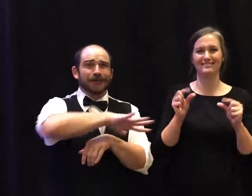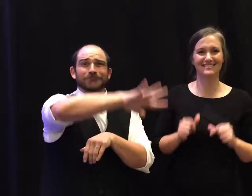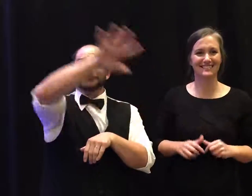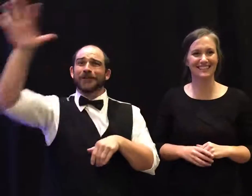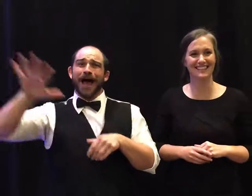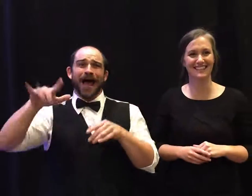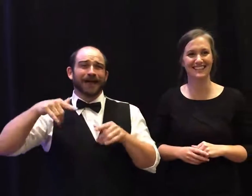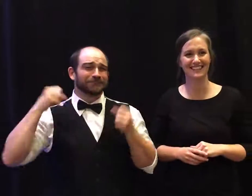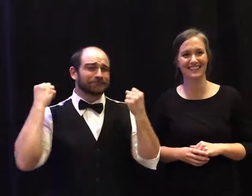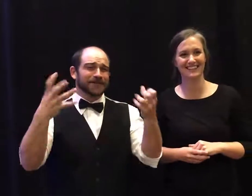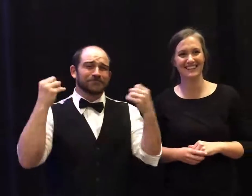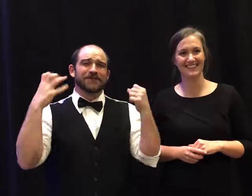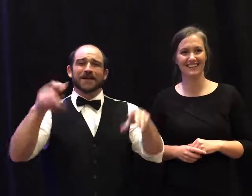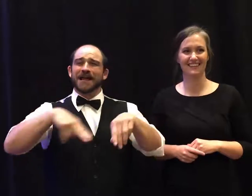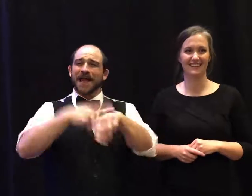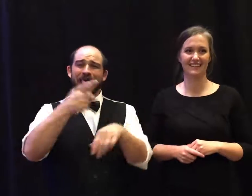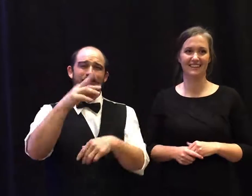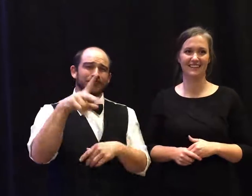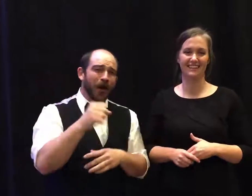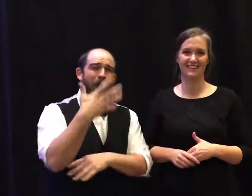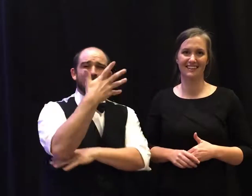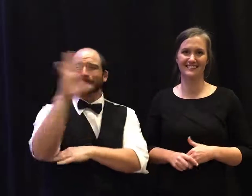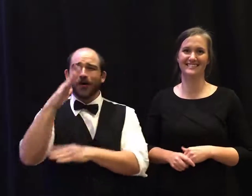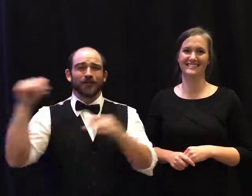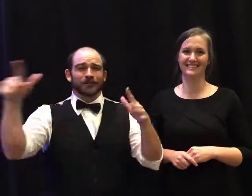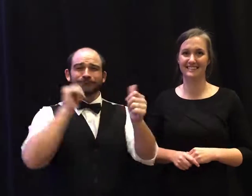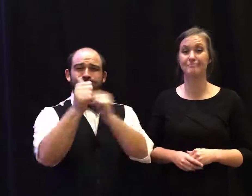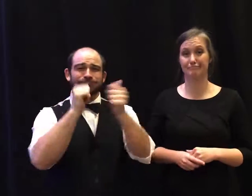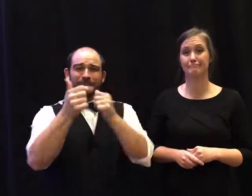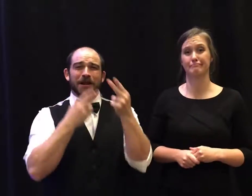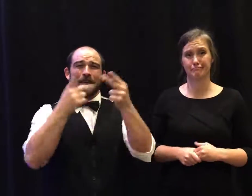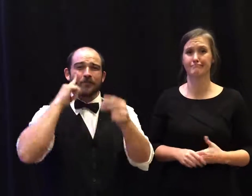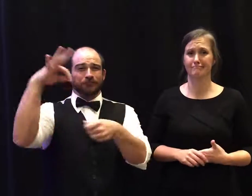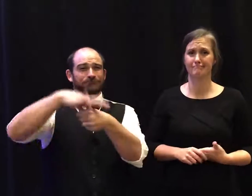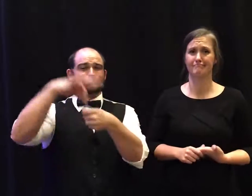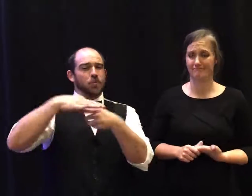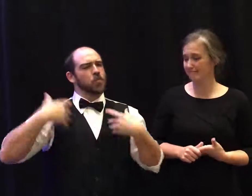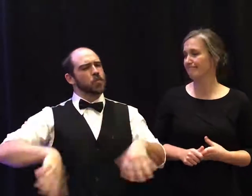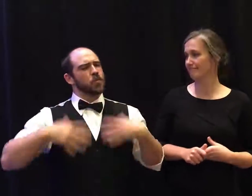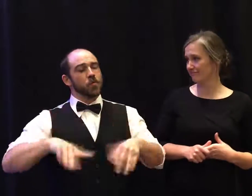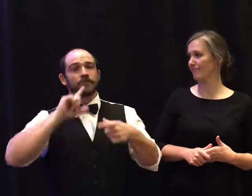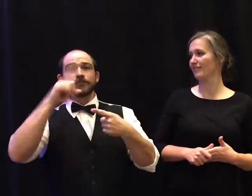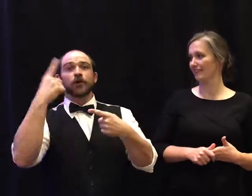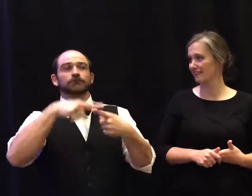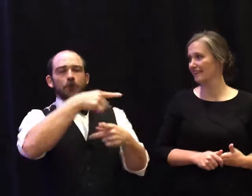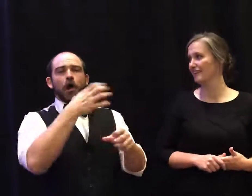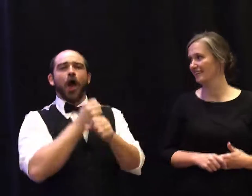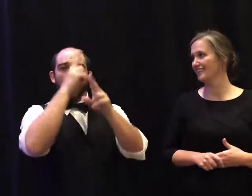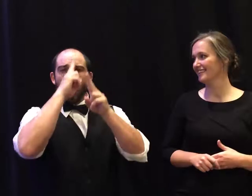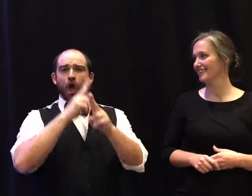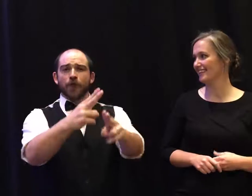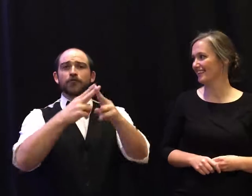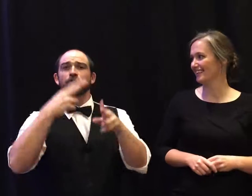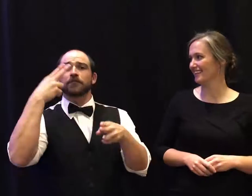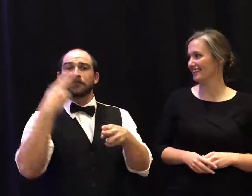a challenge because this is a nationwide award. You know, you got many park services and forest services that are involved,